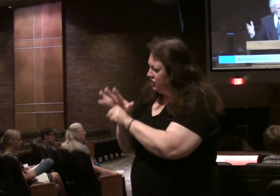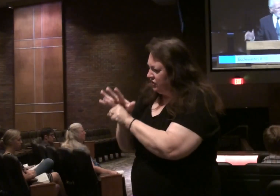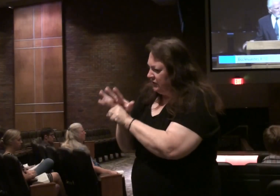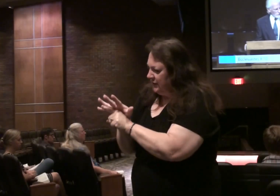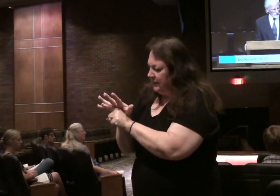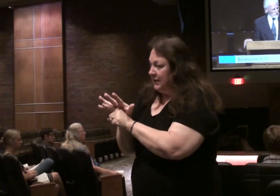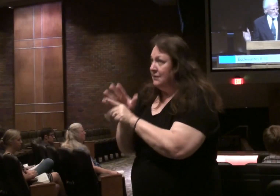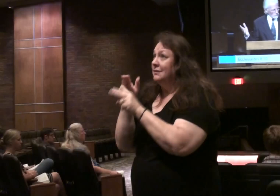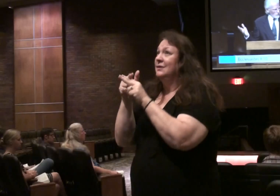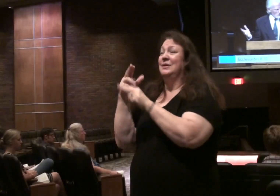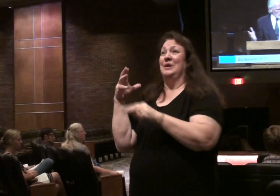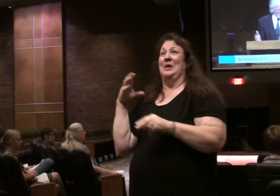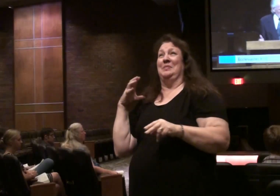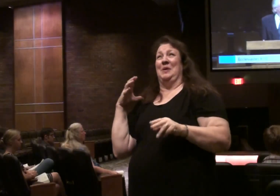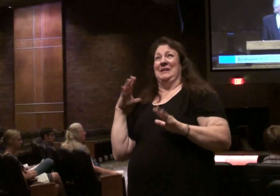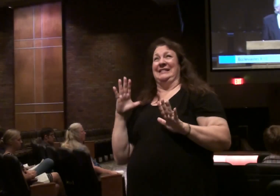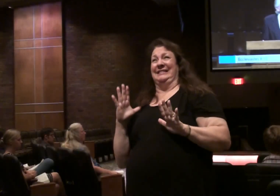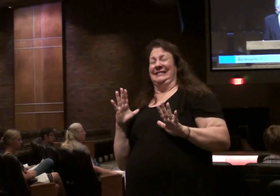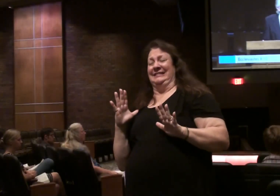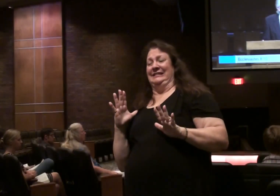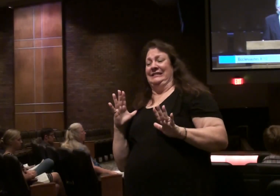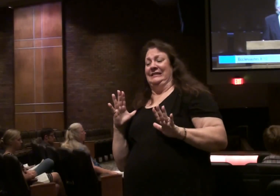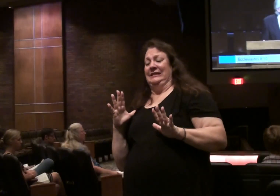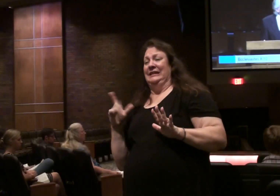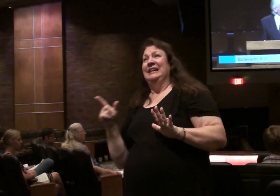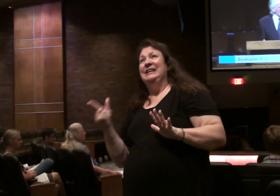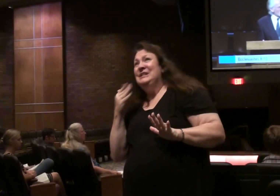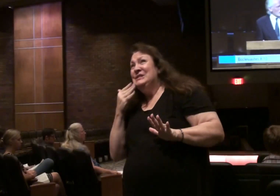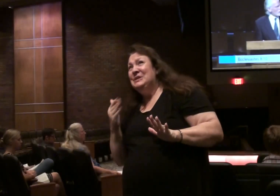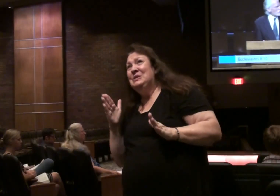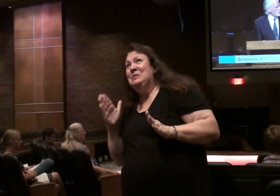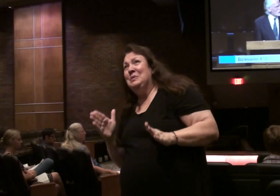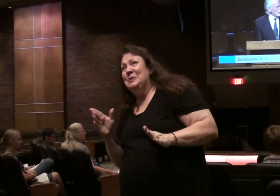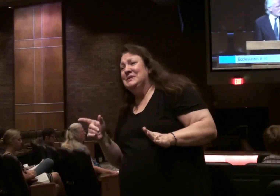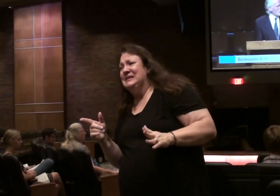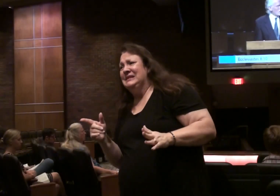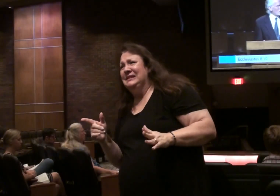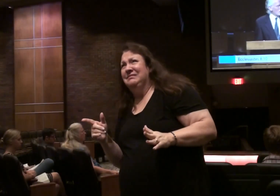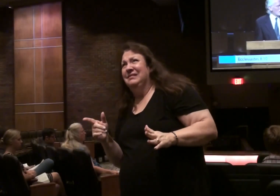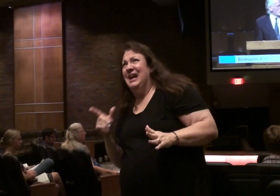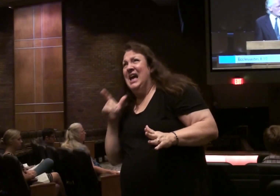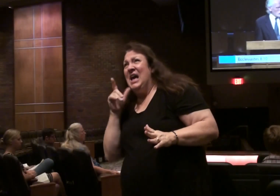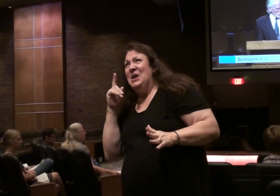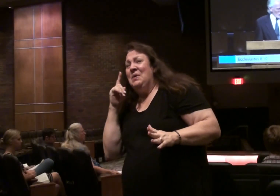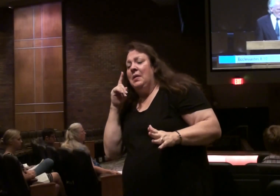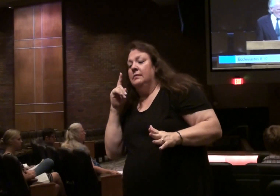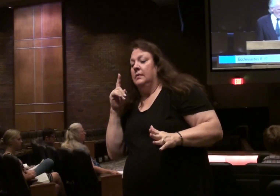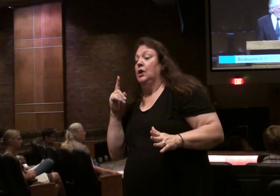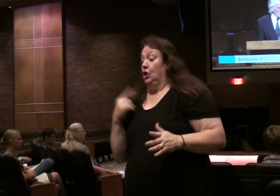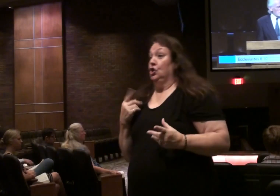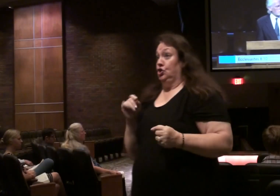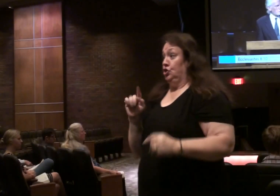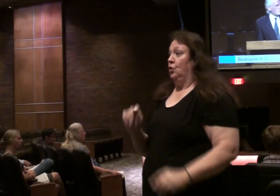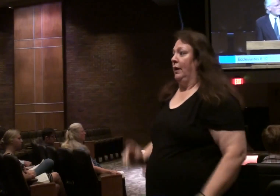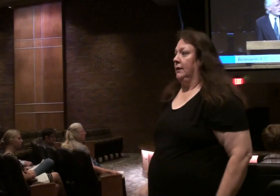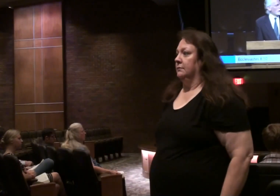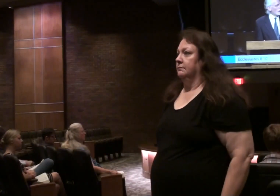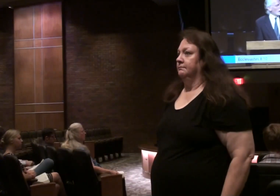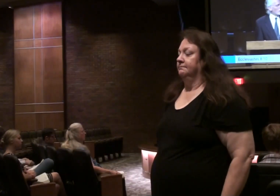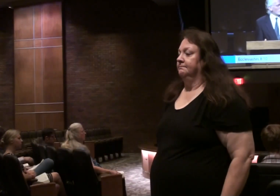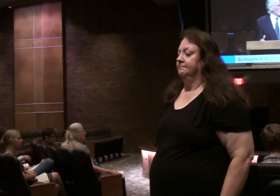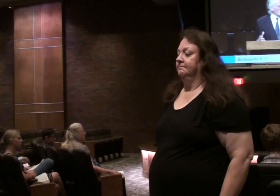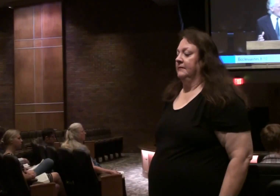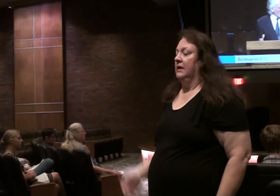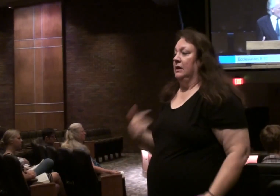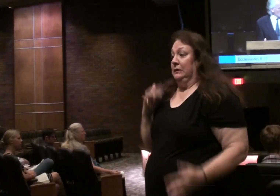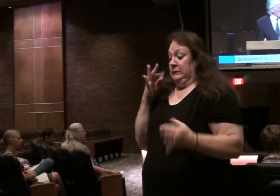I called the boss. I said, boss, why? He's a decent person. I don't think this is the way it's going to be. I